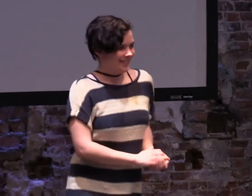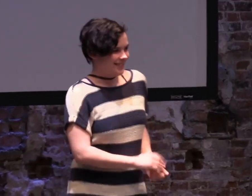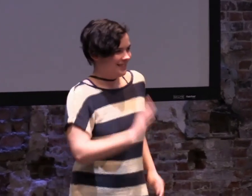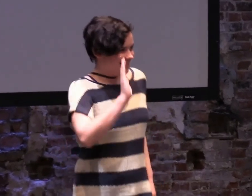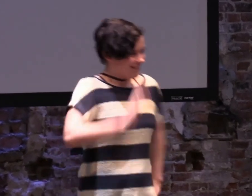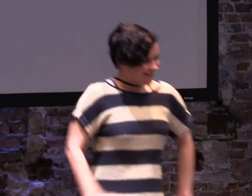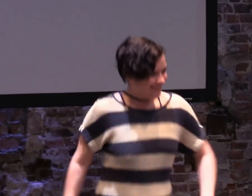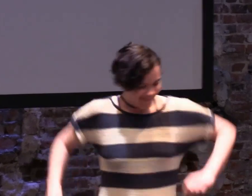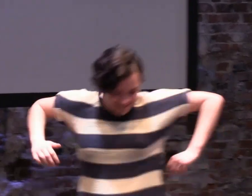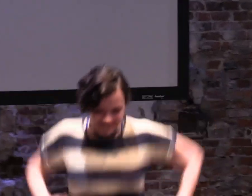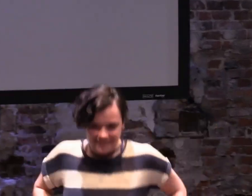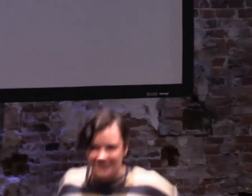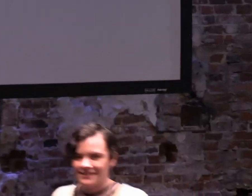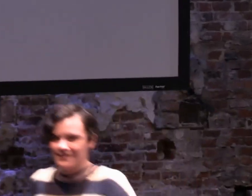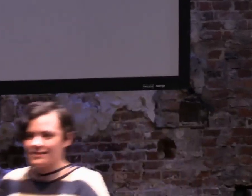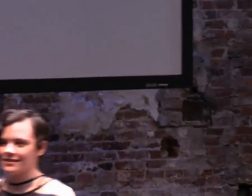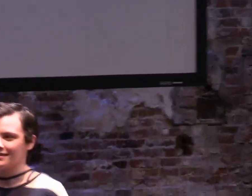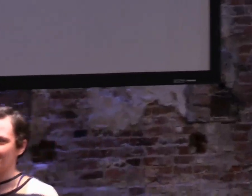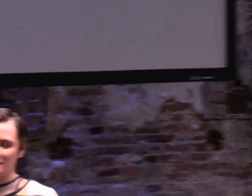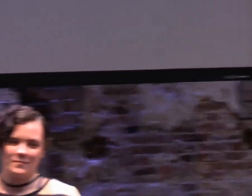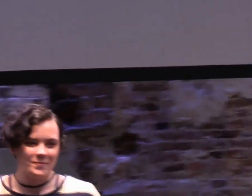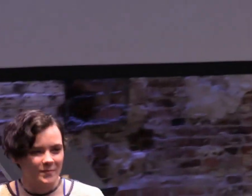But I don't have an object to show everyone.